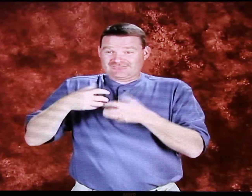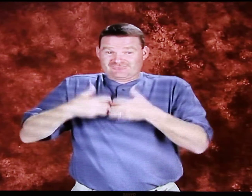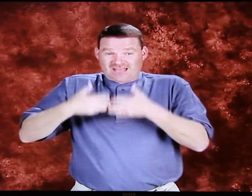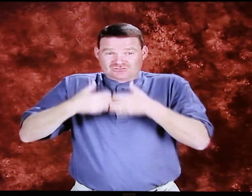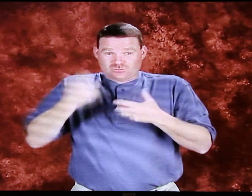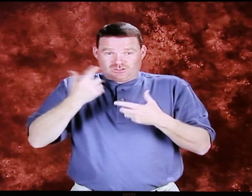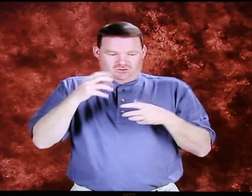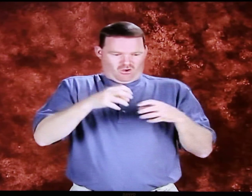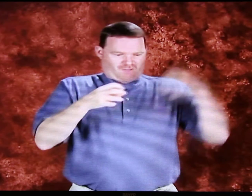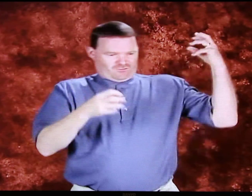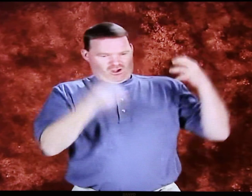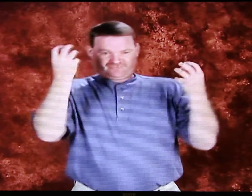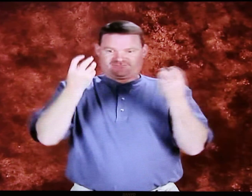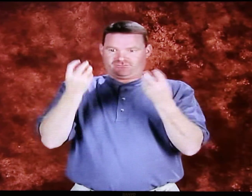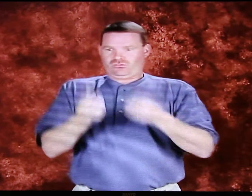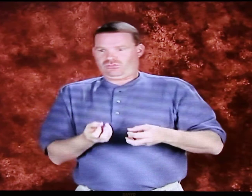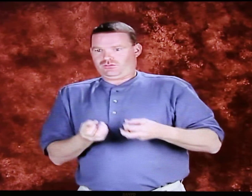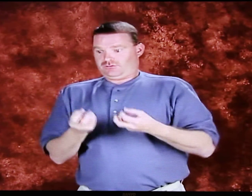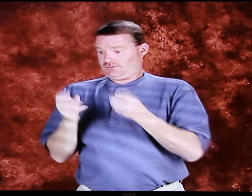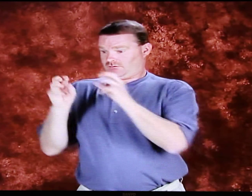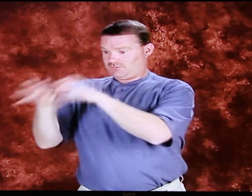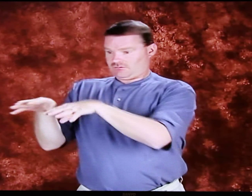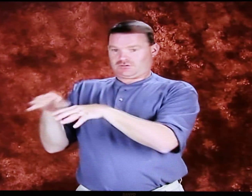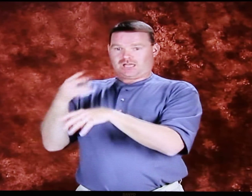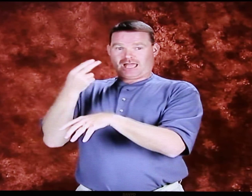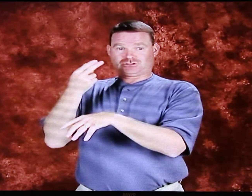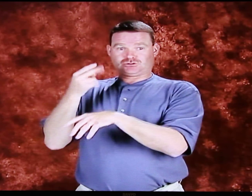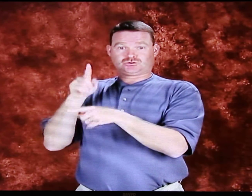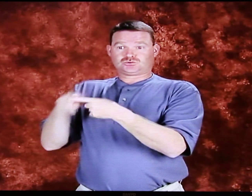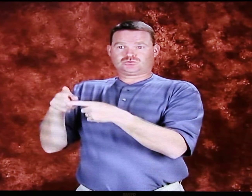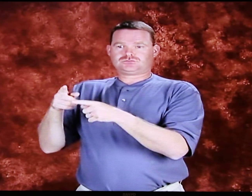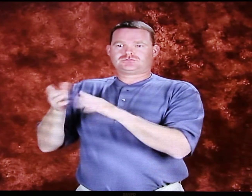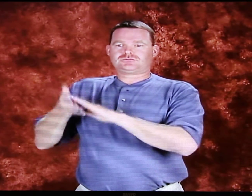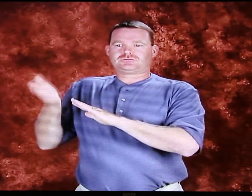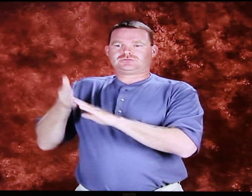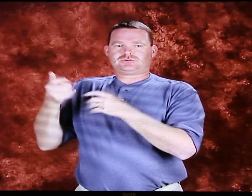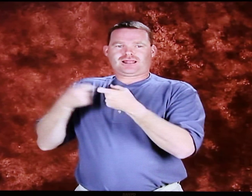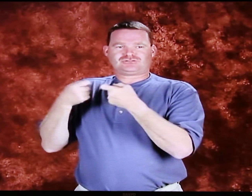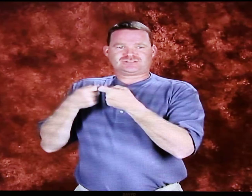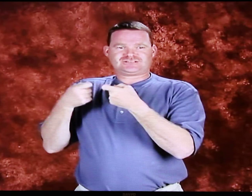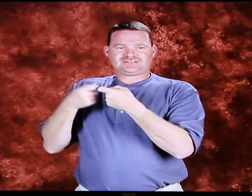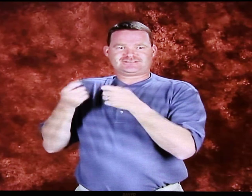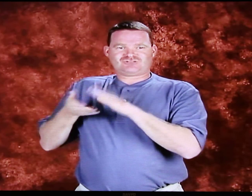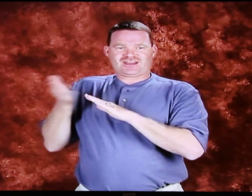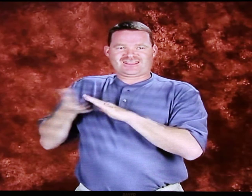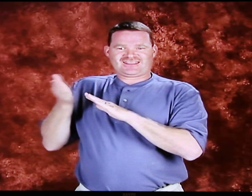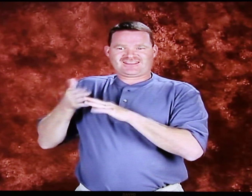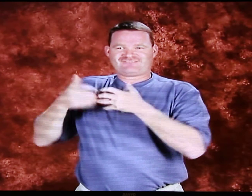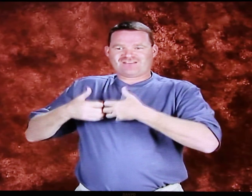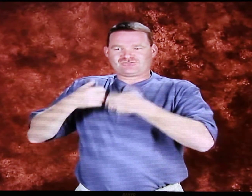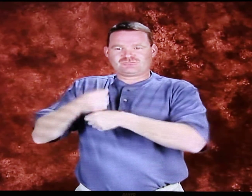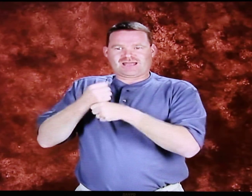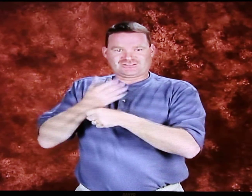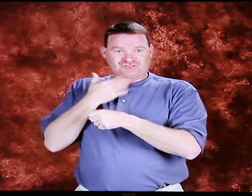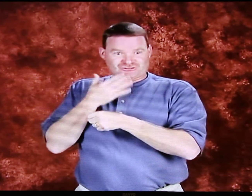hydrogen atoms. And the food factory takes that apart and it uses the